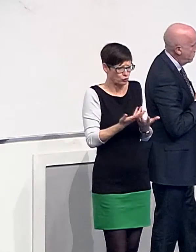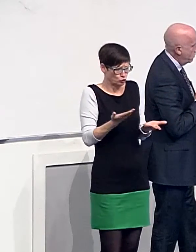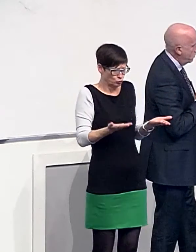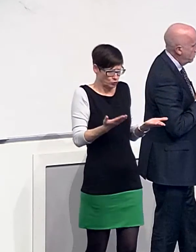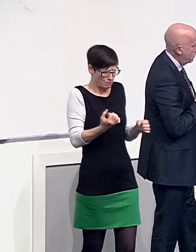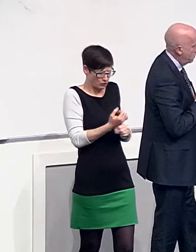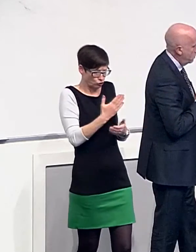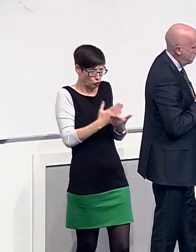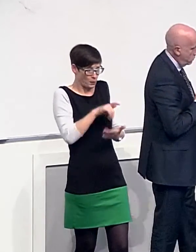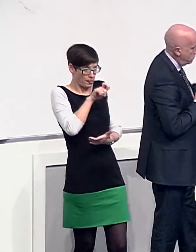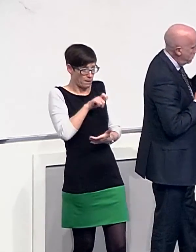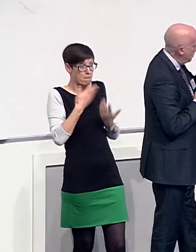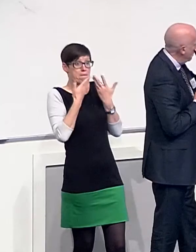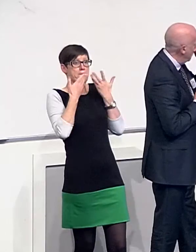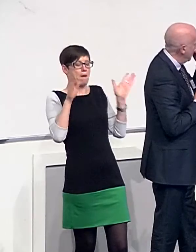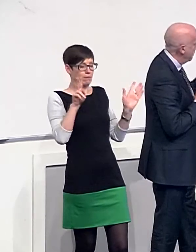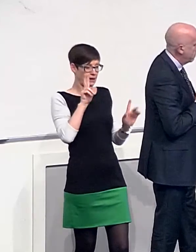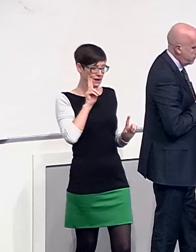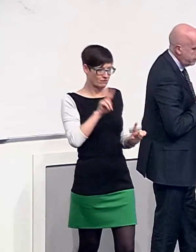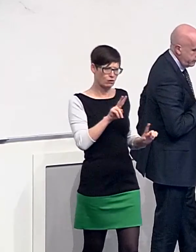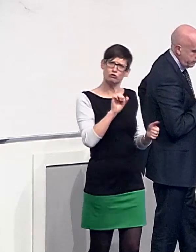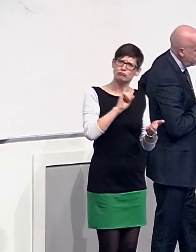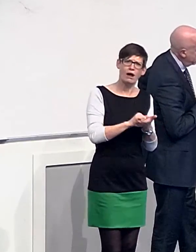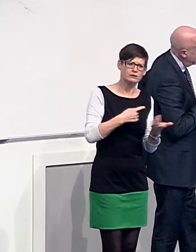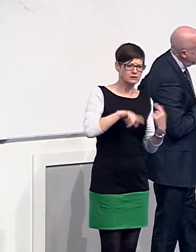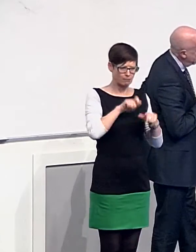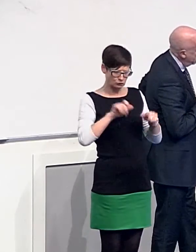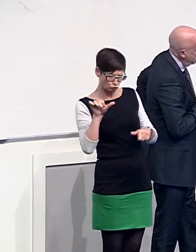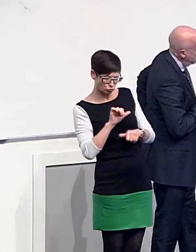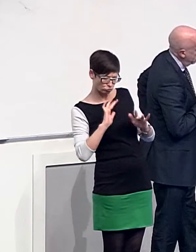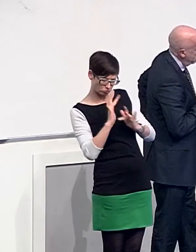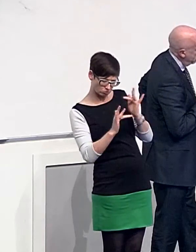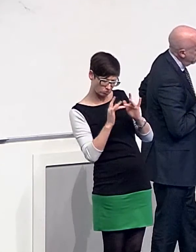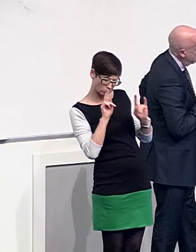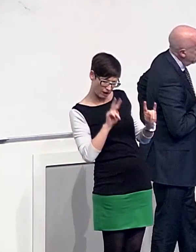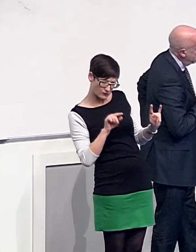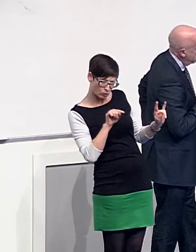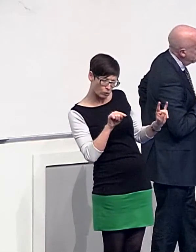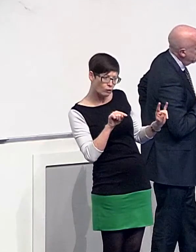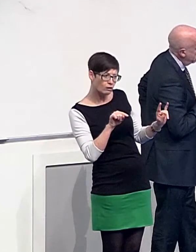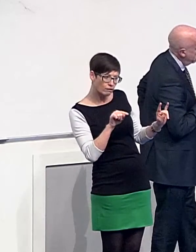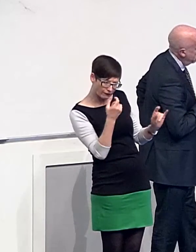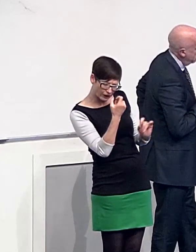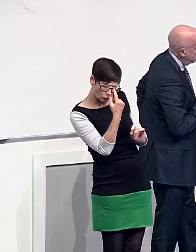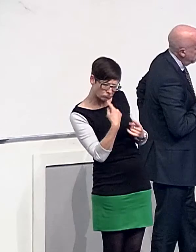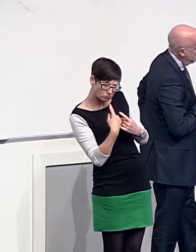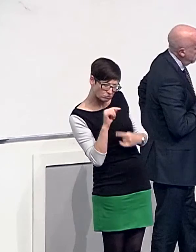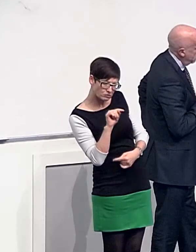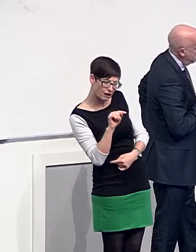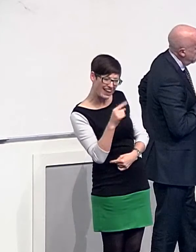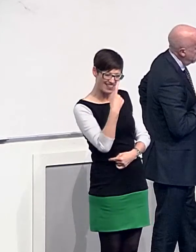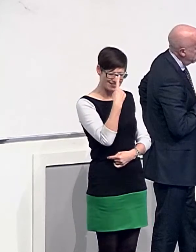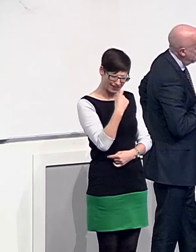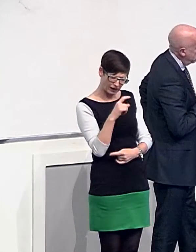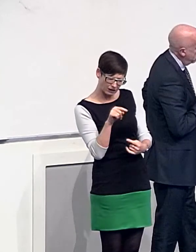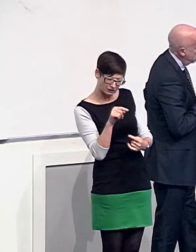the public see this stuff, and it seems to me absolutely right, patients should be able to have access to understandable data, that they can, get